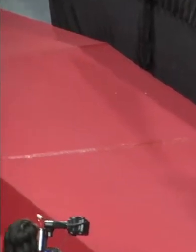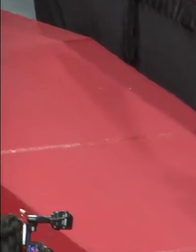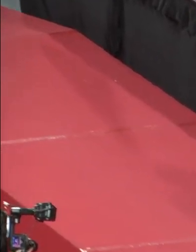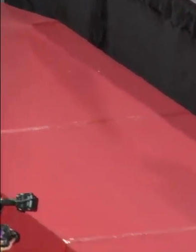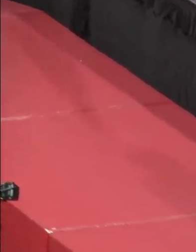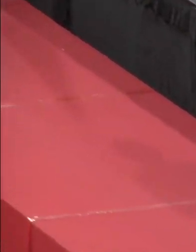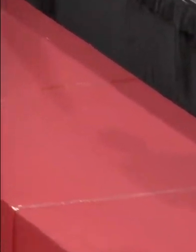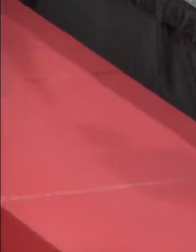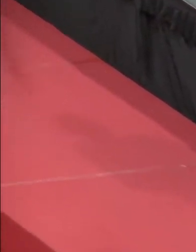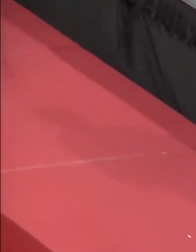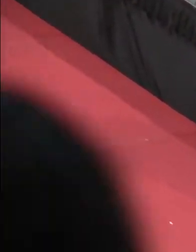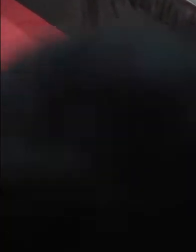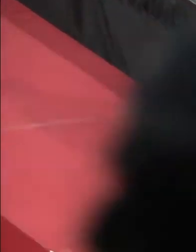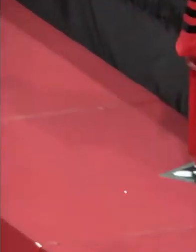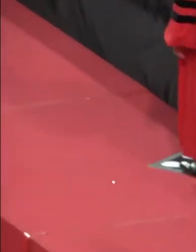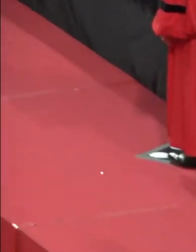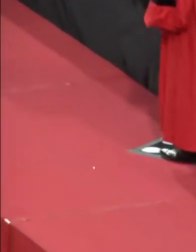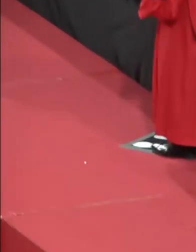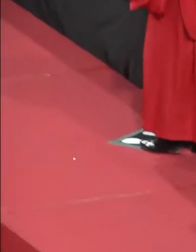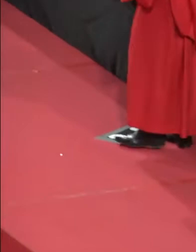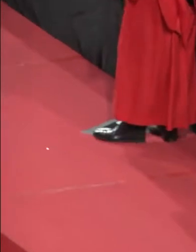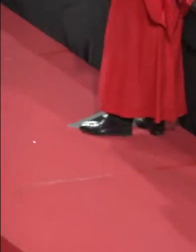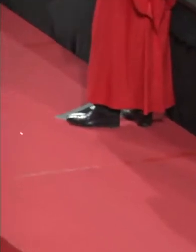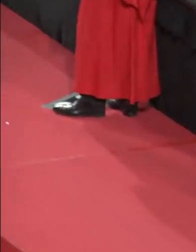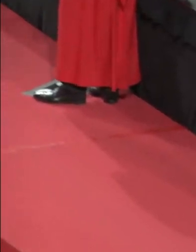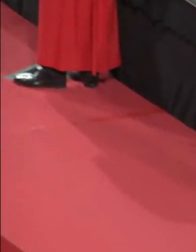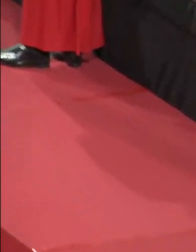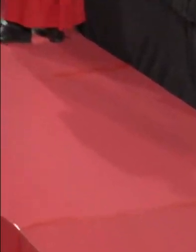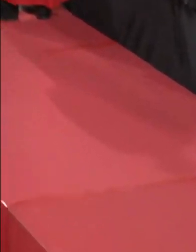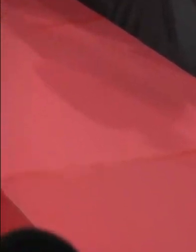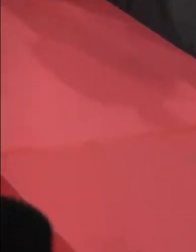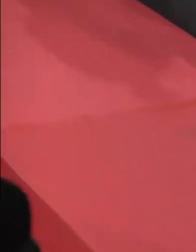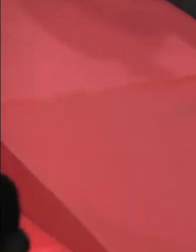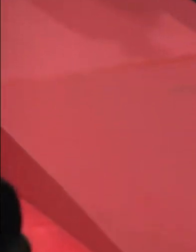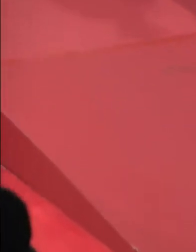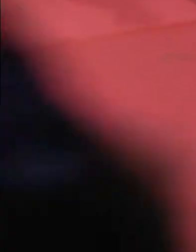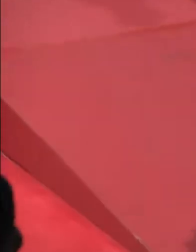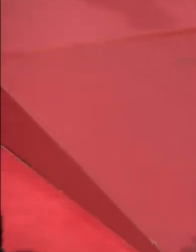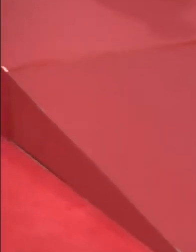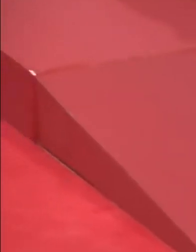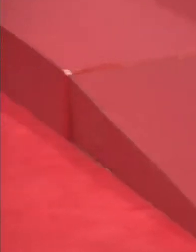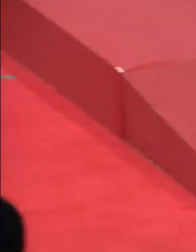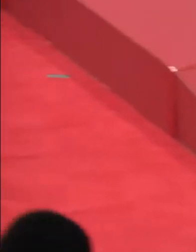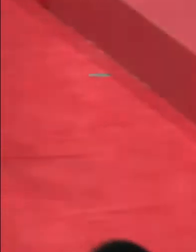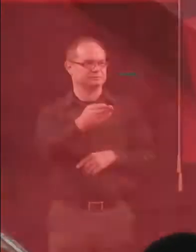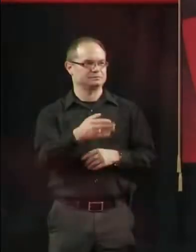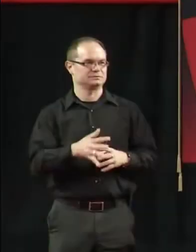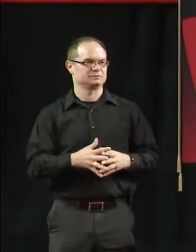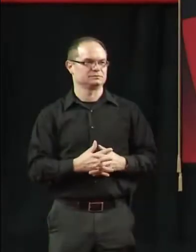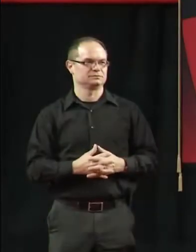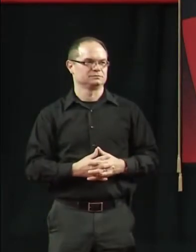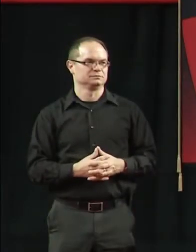Congratulations. Robert Jordan Root, Political Sciences.